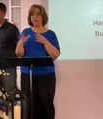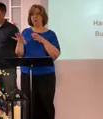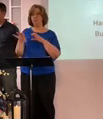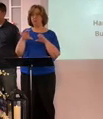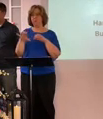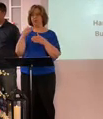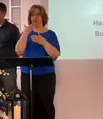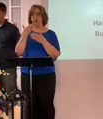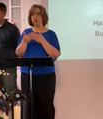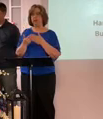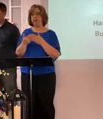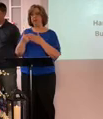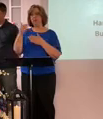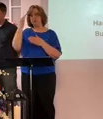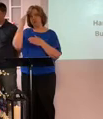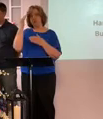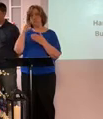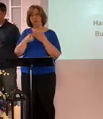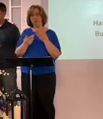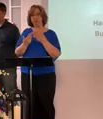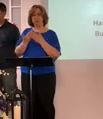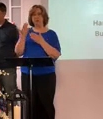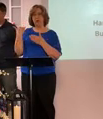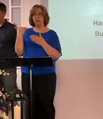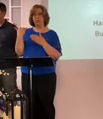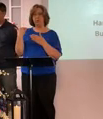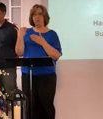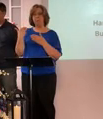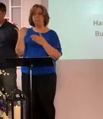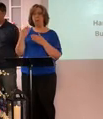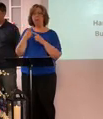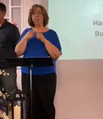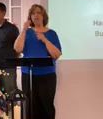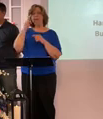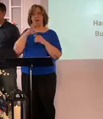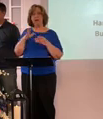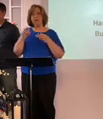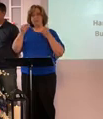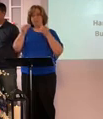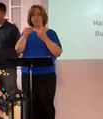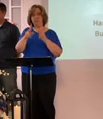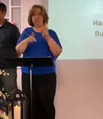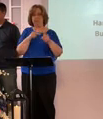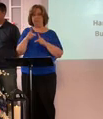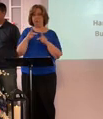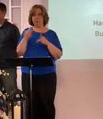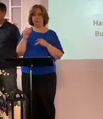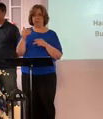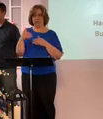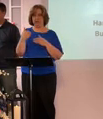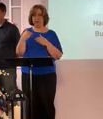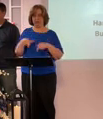that what we had been through. But God put those people in our path. And